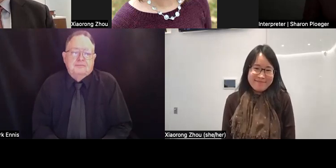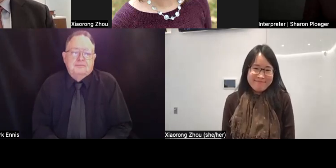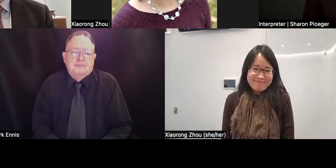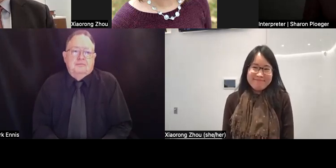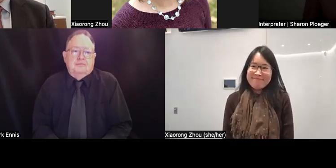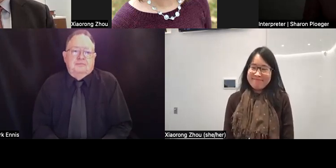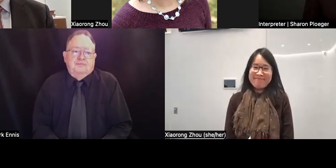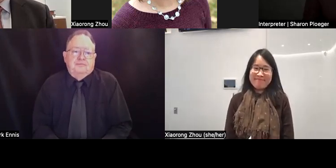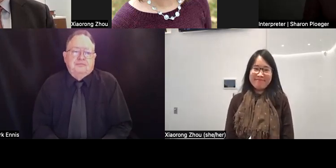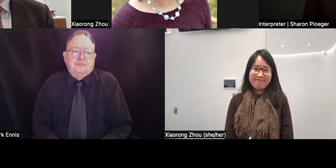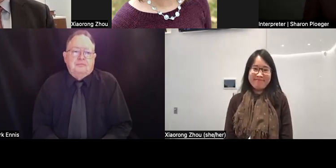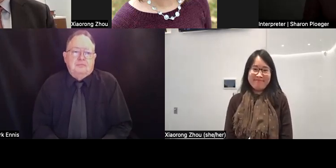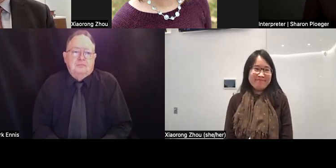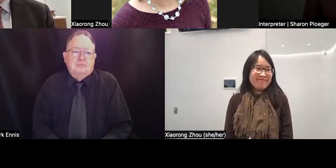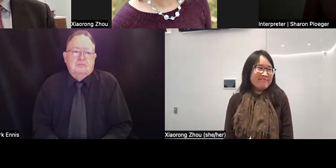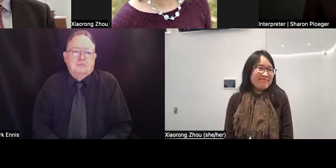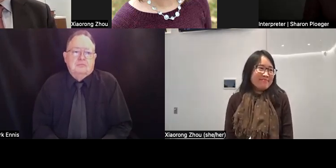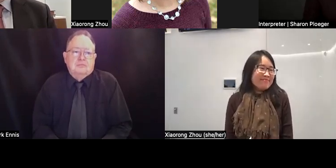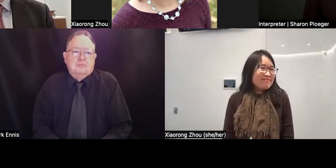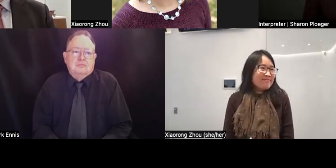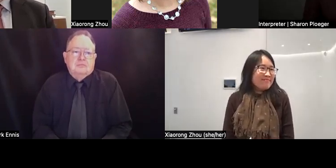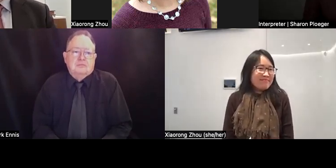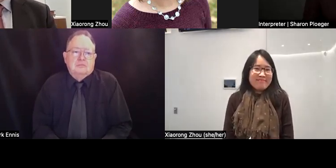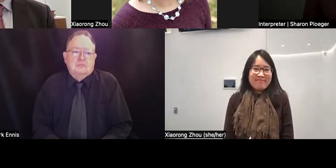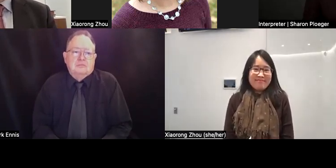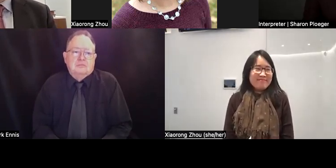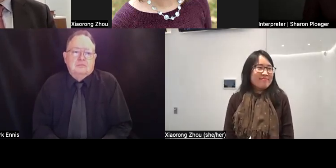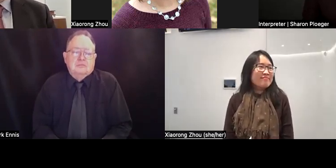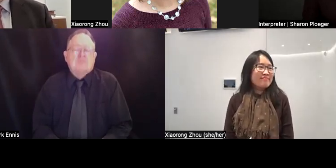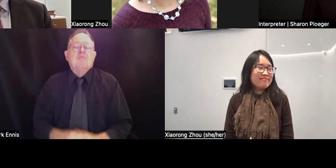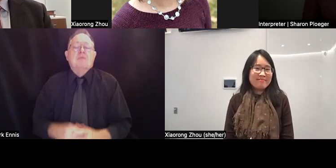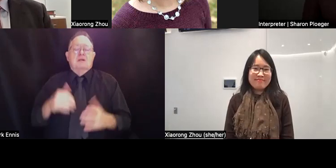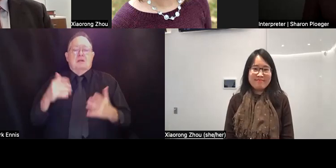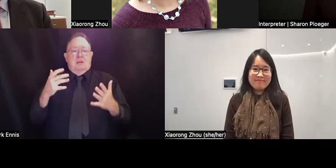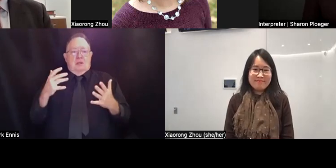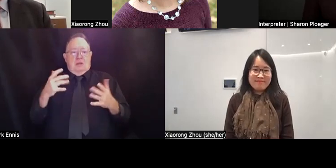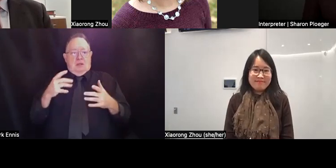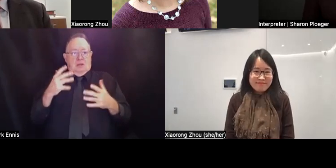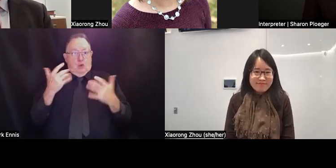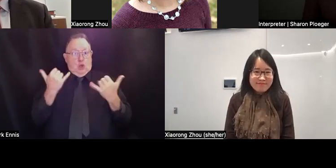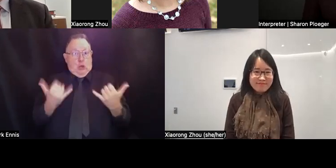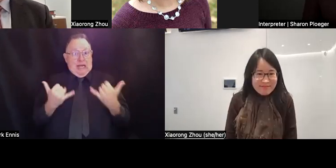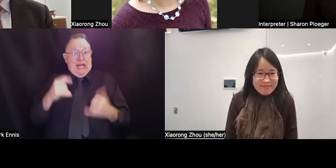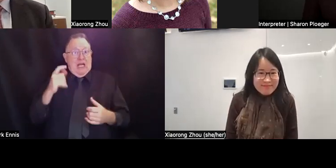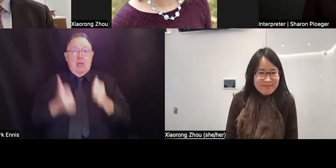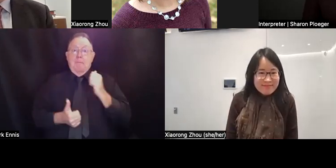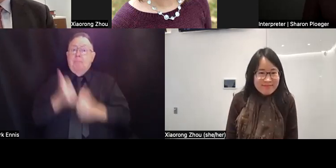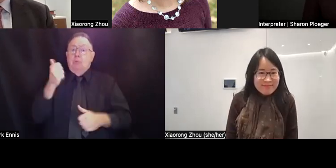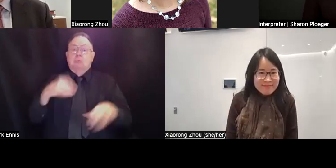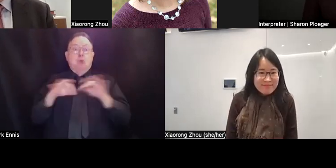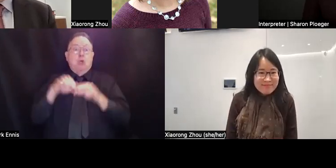those funding opportunities for them. So the largest amount of support that you would need right now, it sounds like, would be